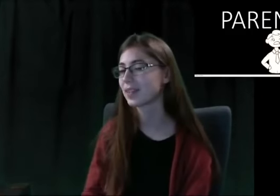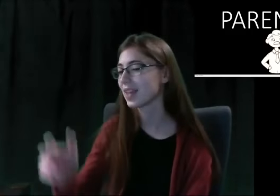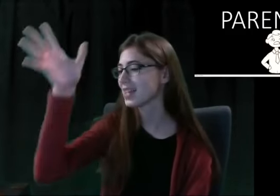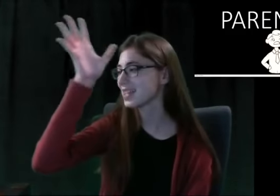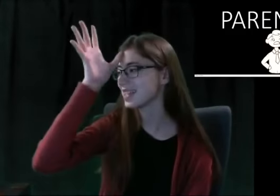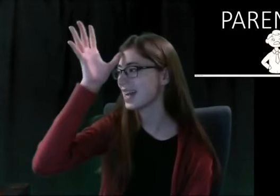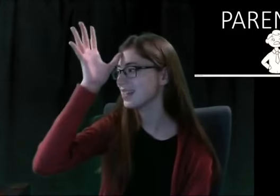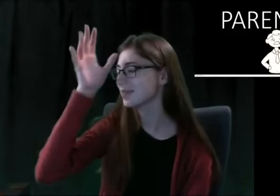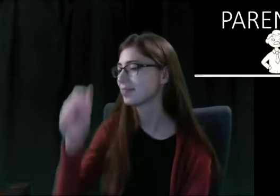dad,